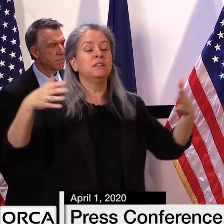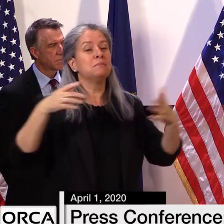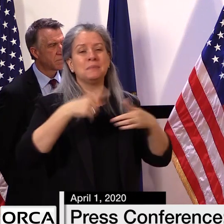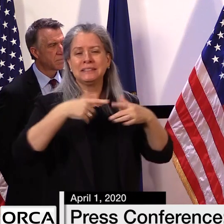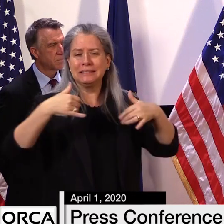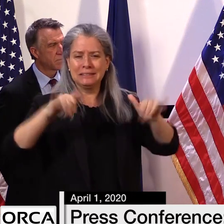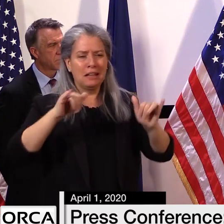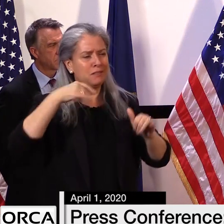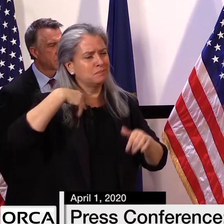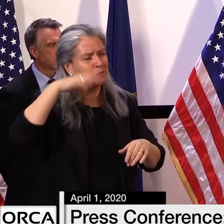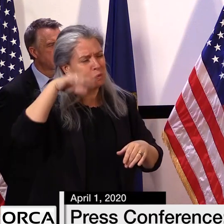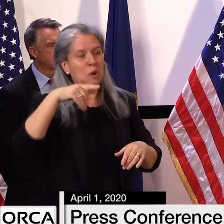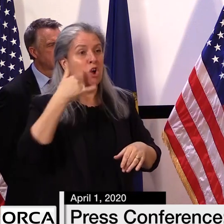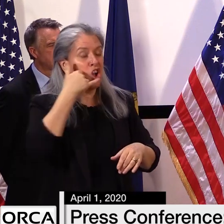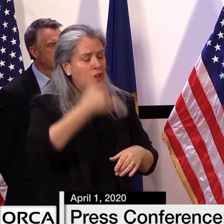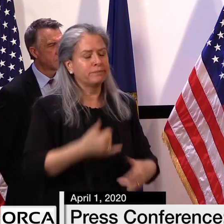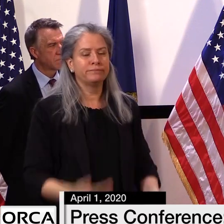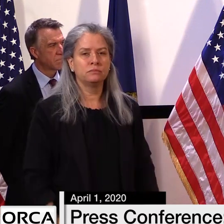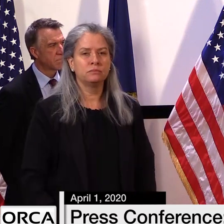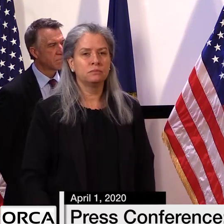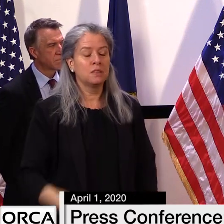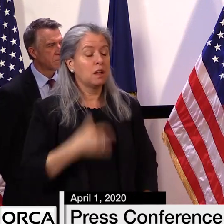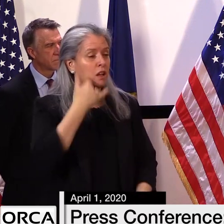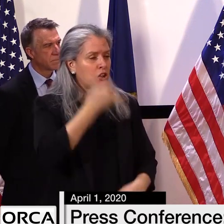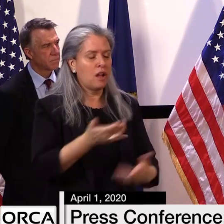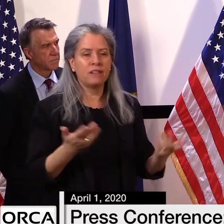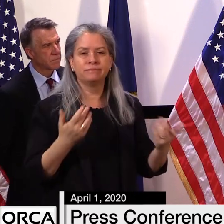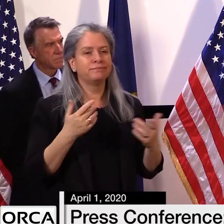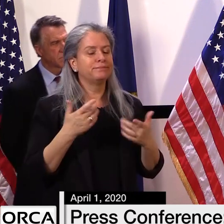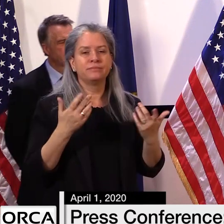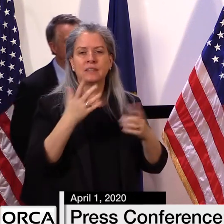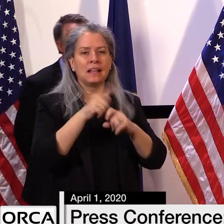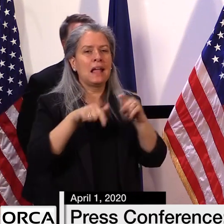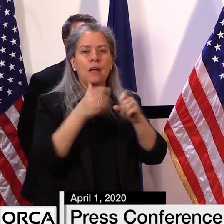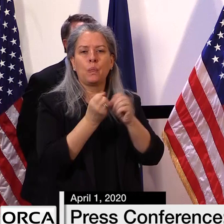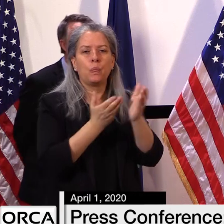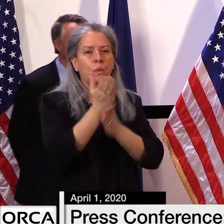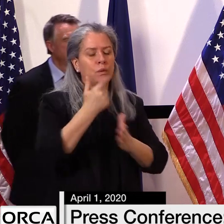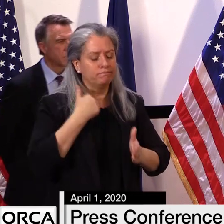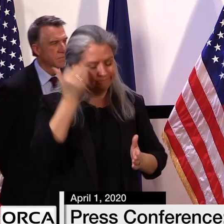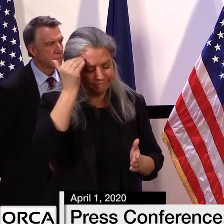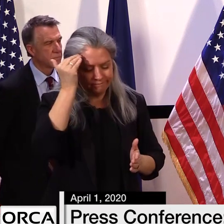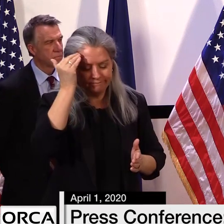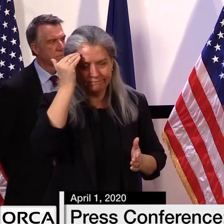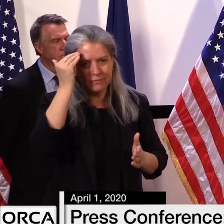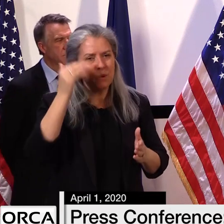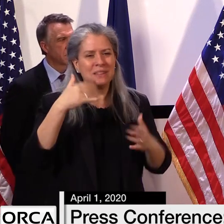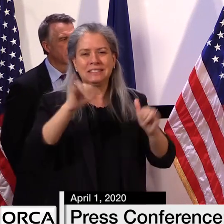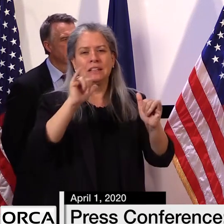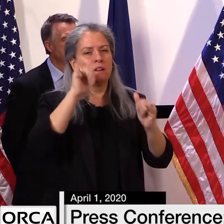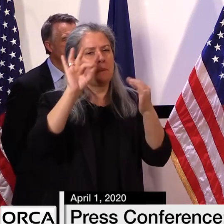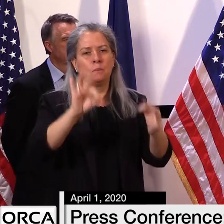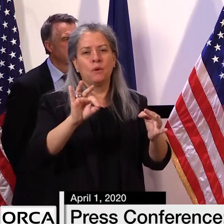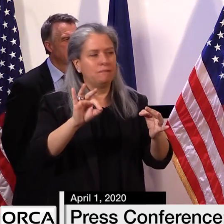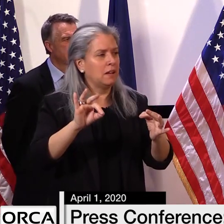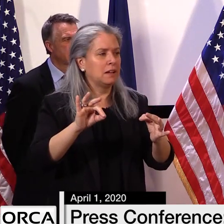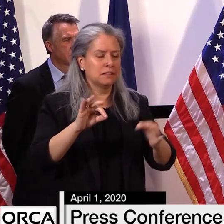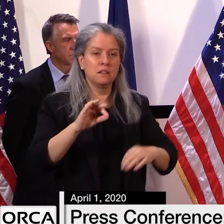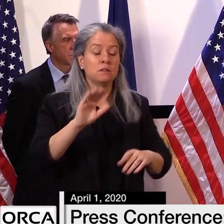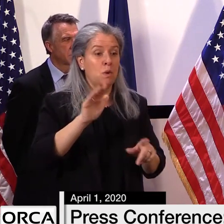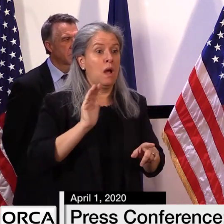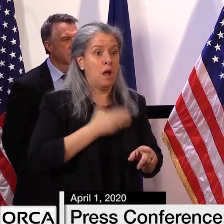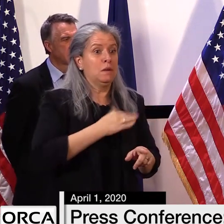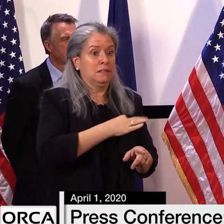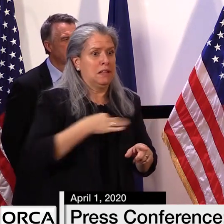our claim center and are unable to get through. Our task have a monumental situation before them, and they are